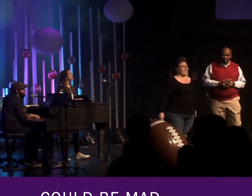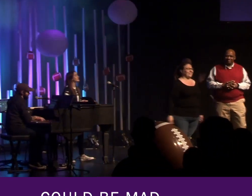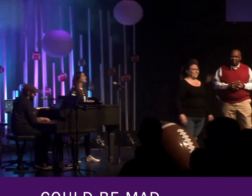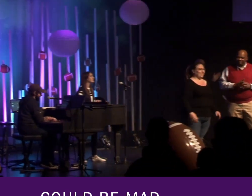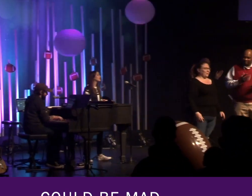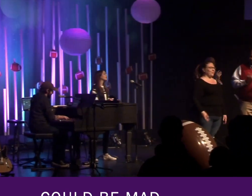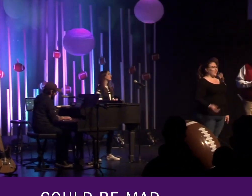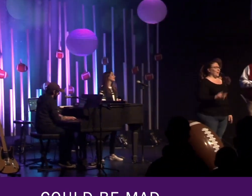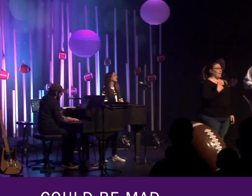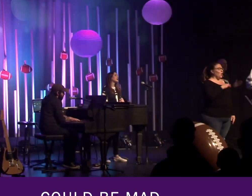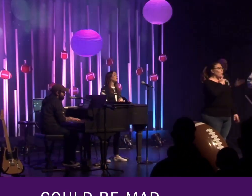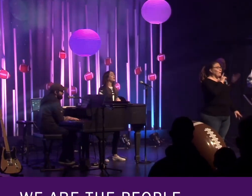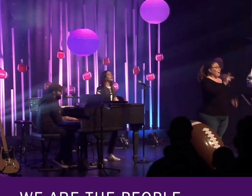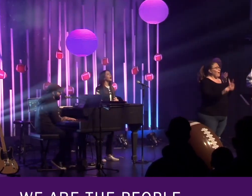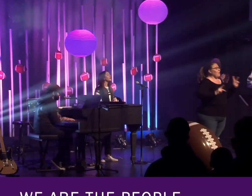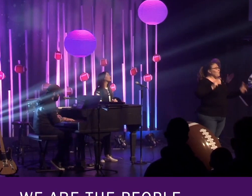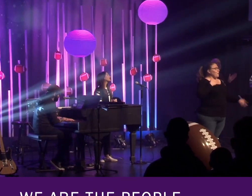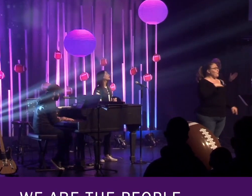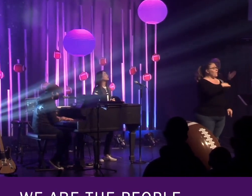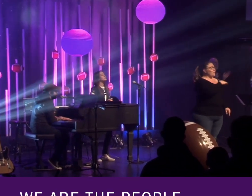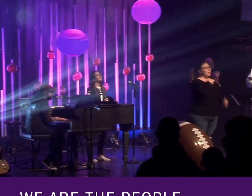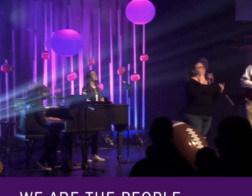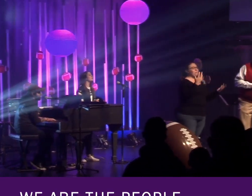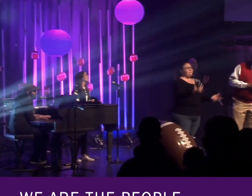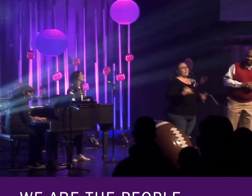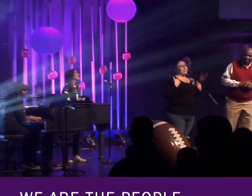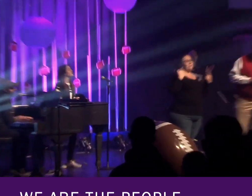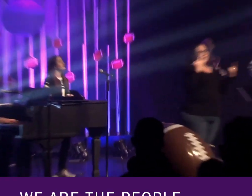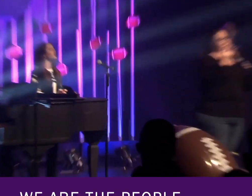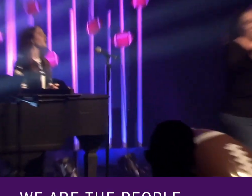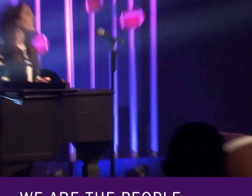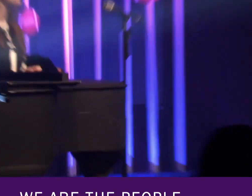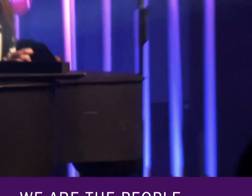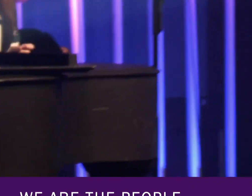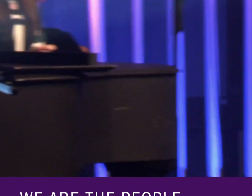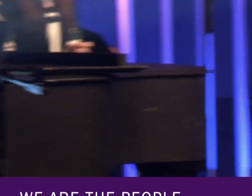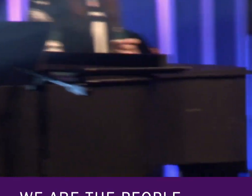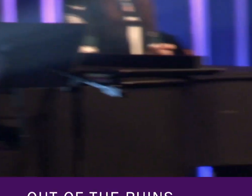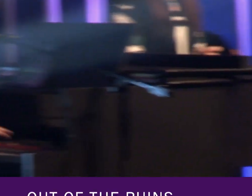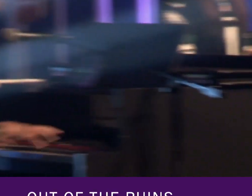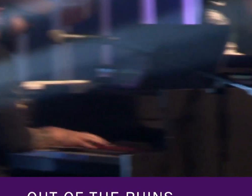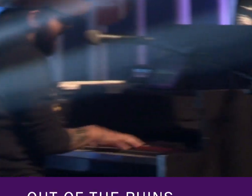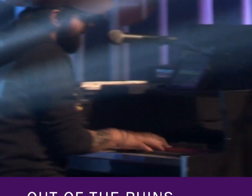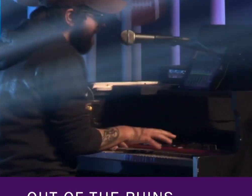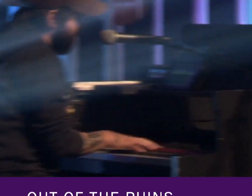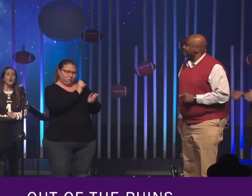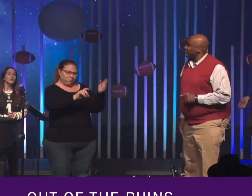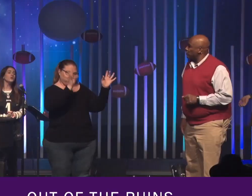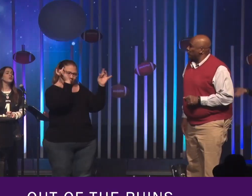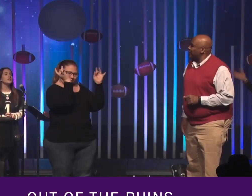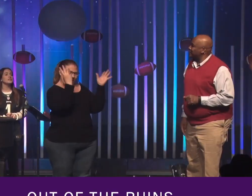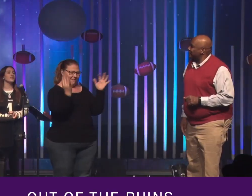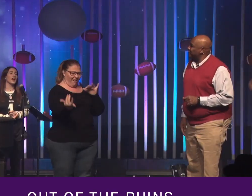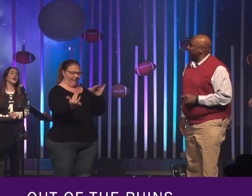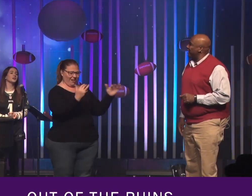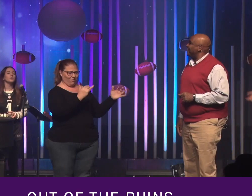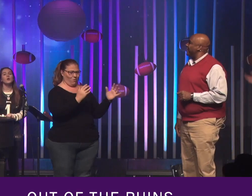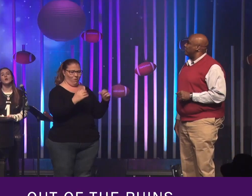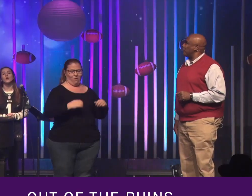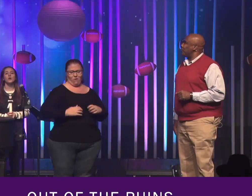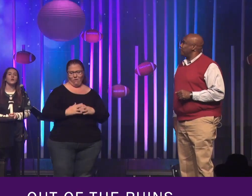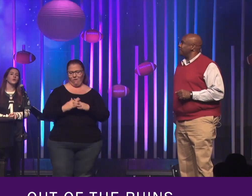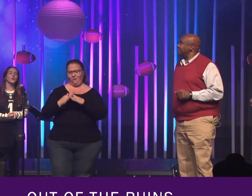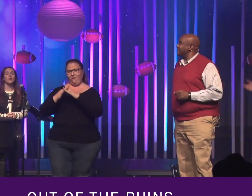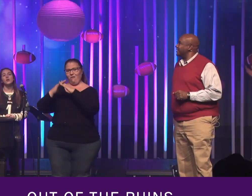right. We are the people we've been waiting for. of the ruins of hate and